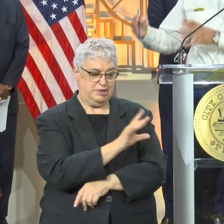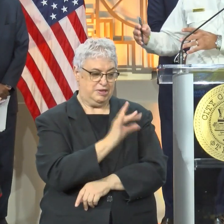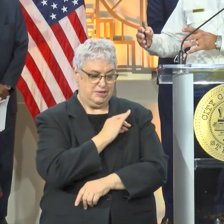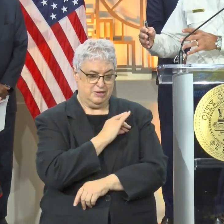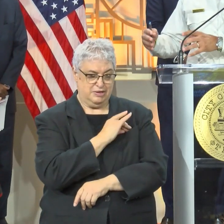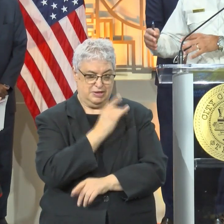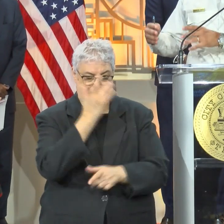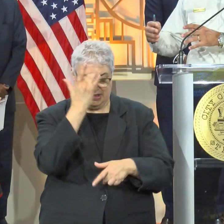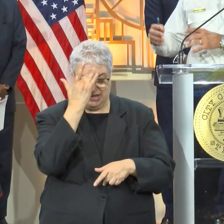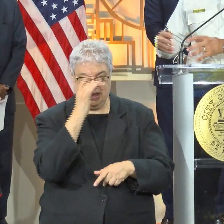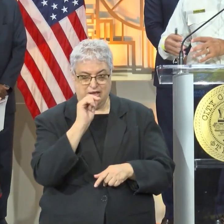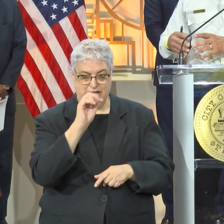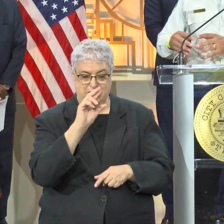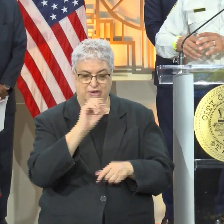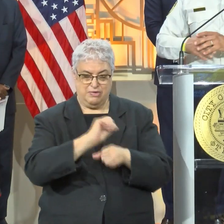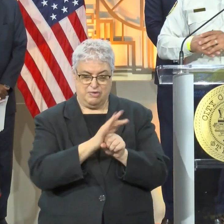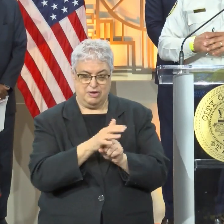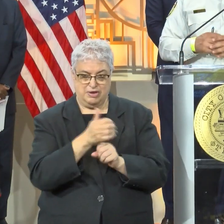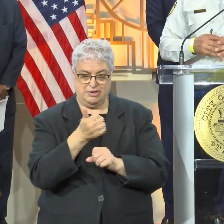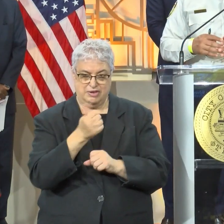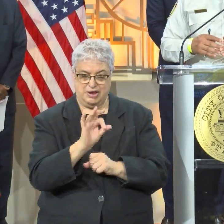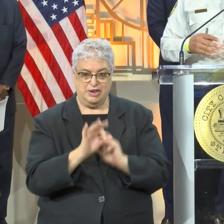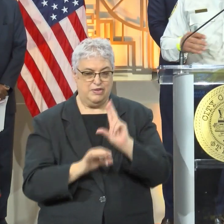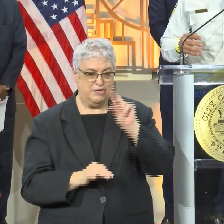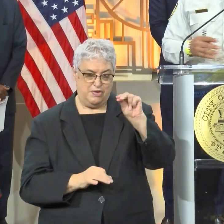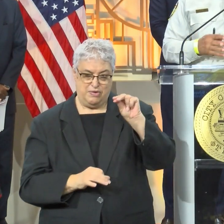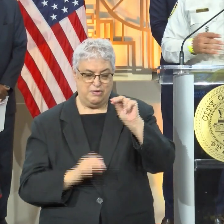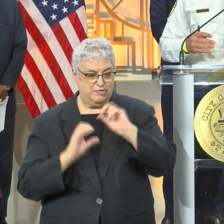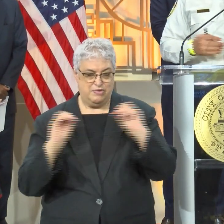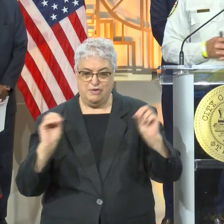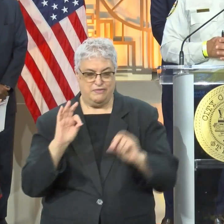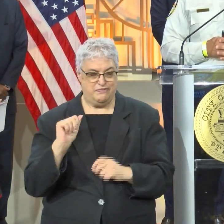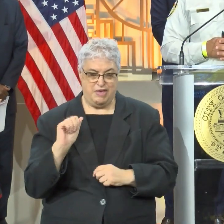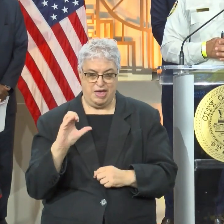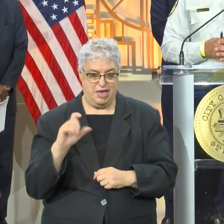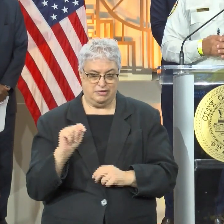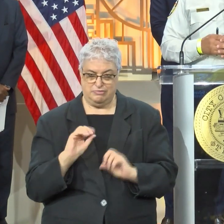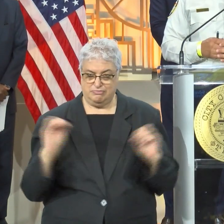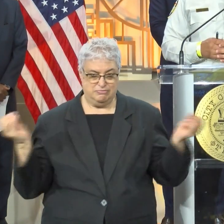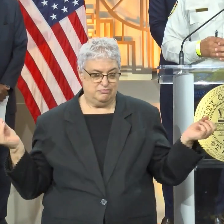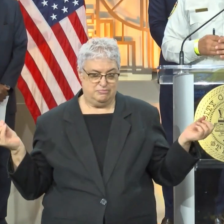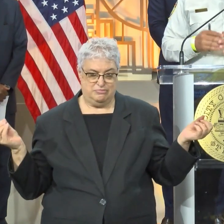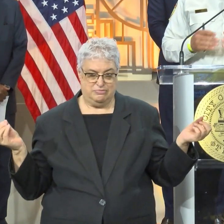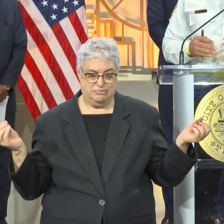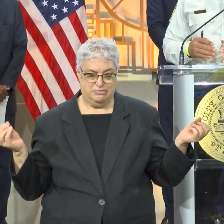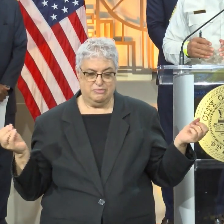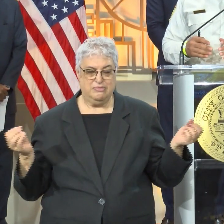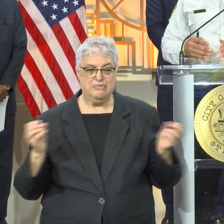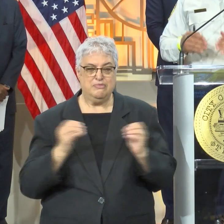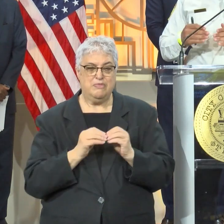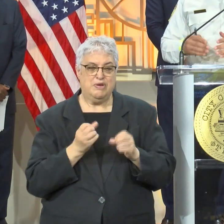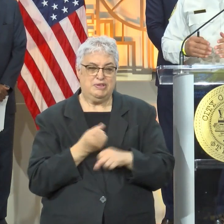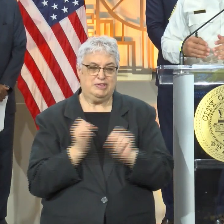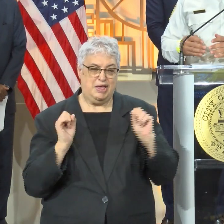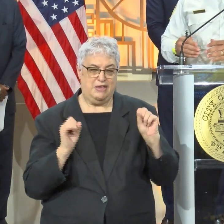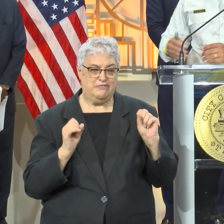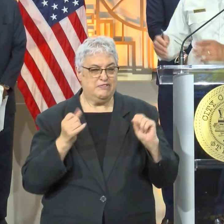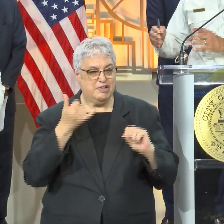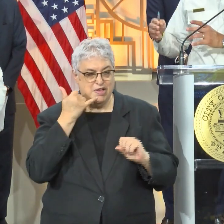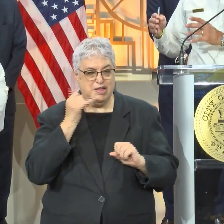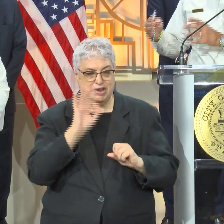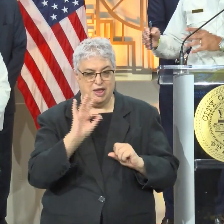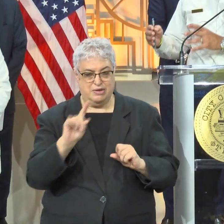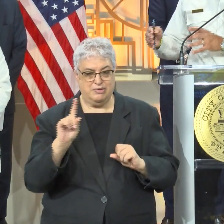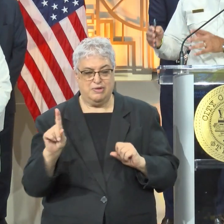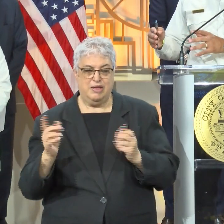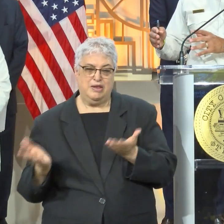and catch coronavirus at the hospital, that is not based in fact at all. You are much safer calling 911